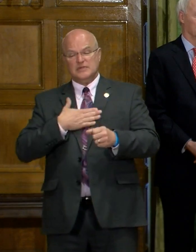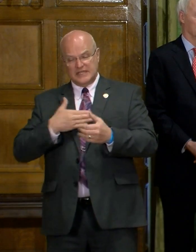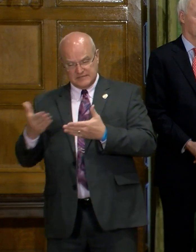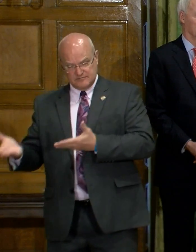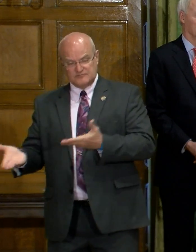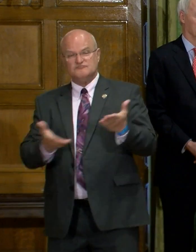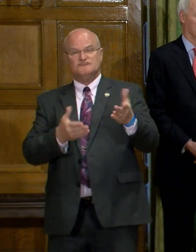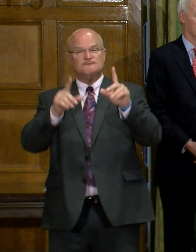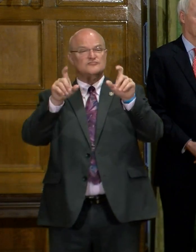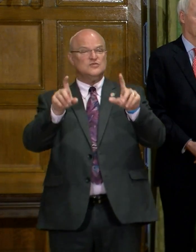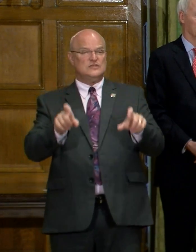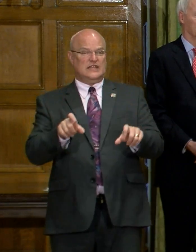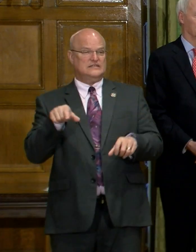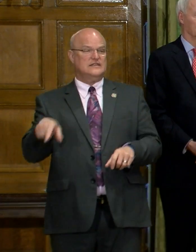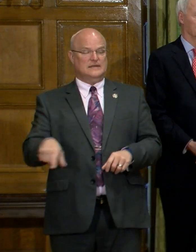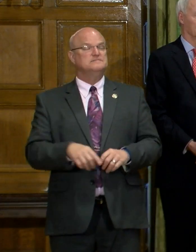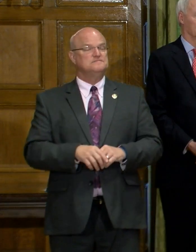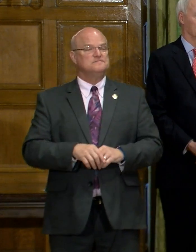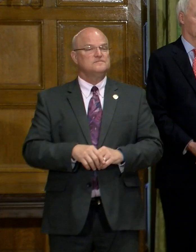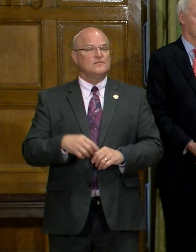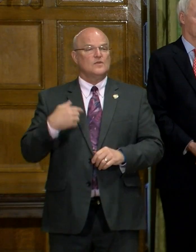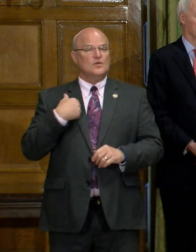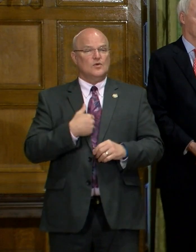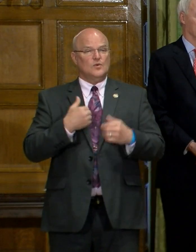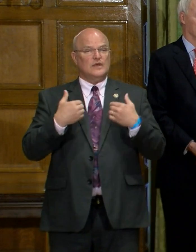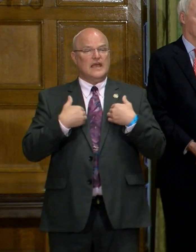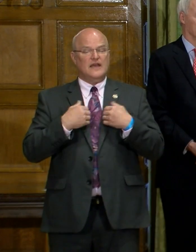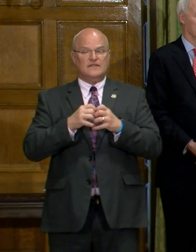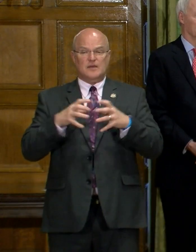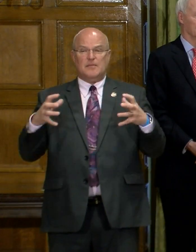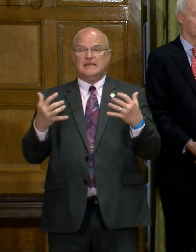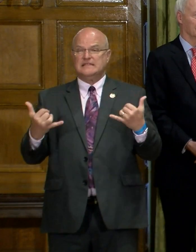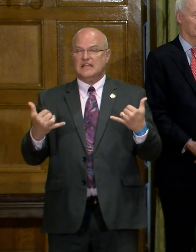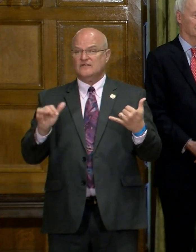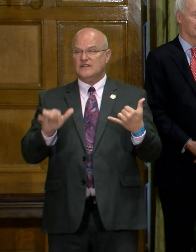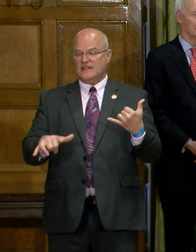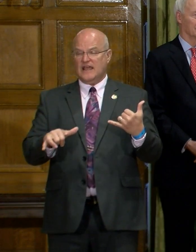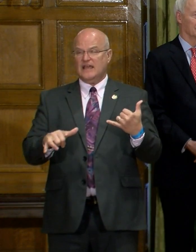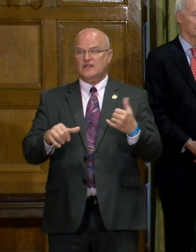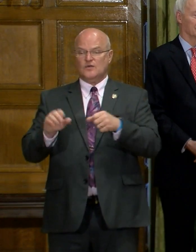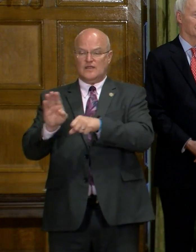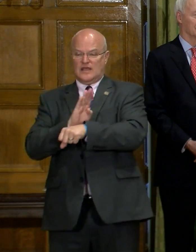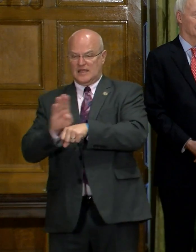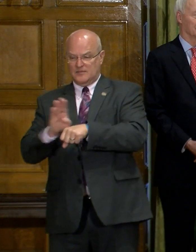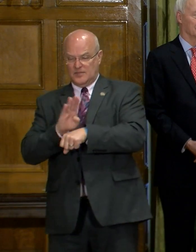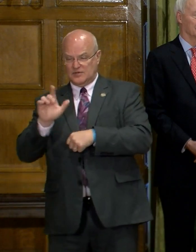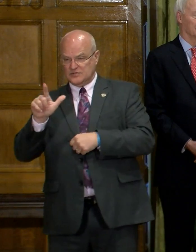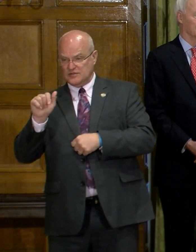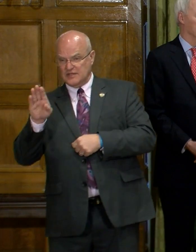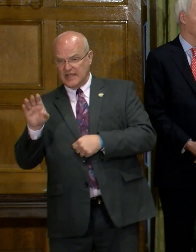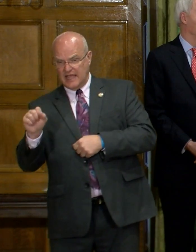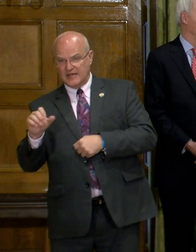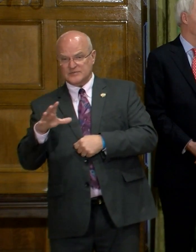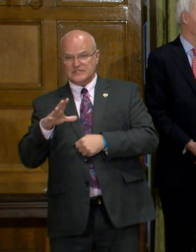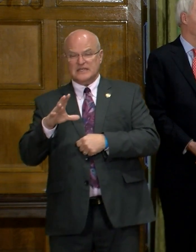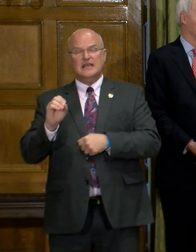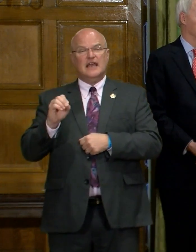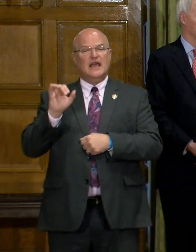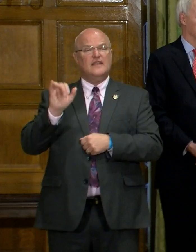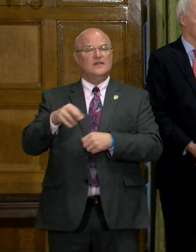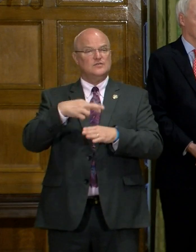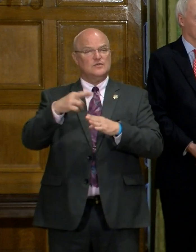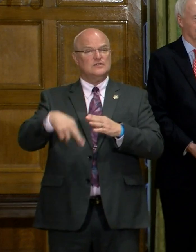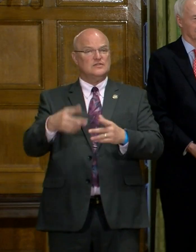go ahead and do a test. We have capacity for that amongst the commercial labs, and